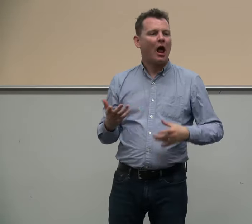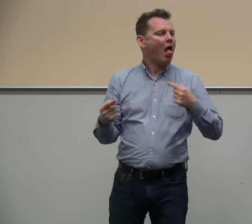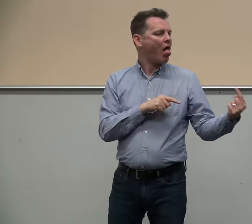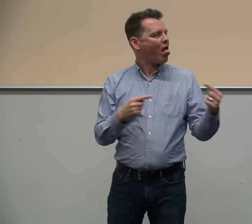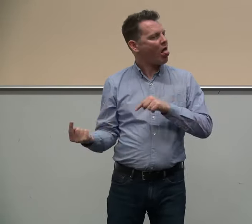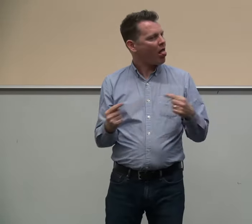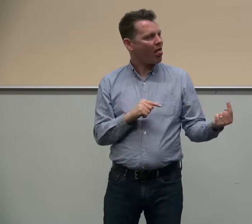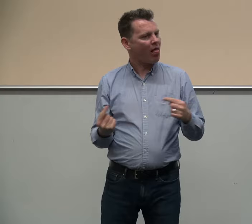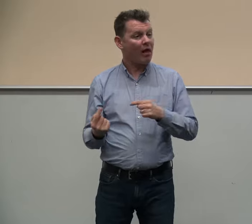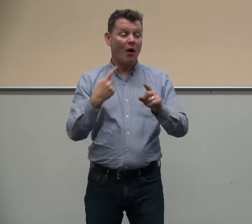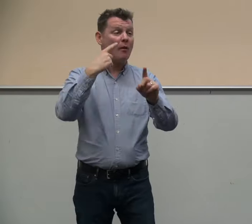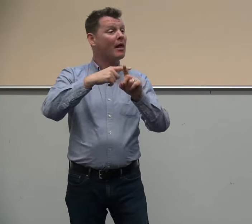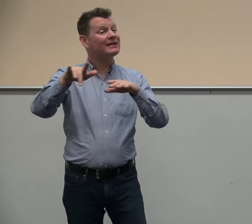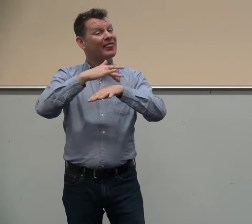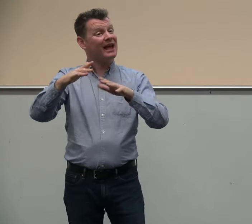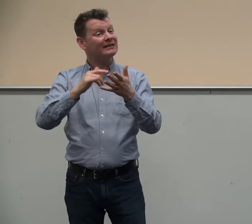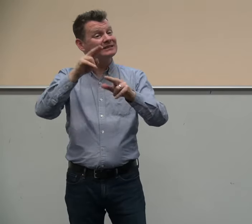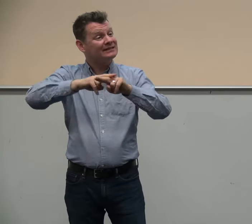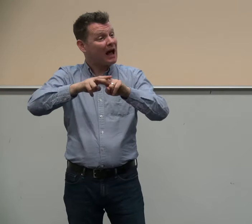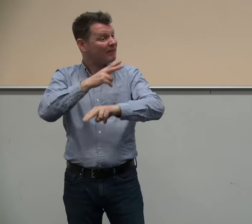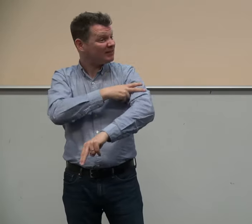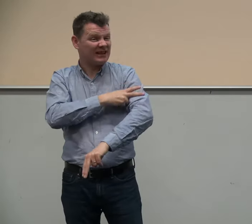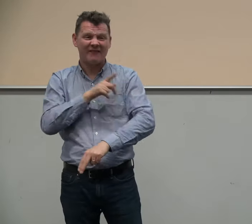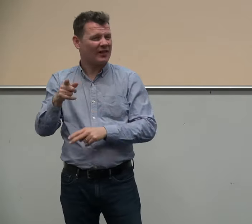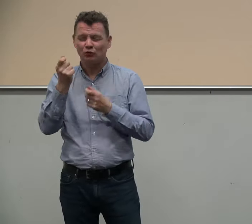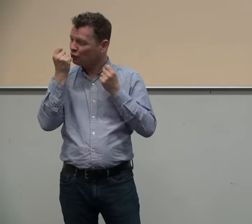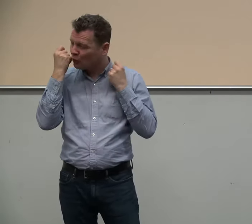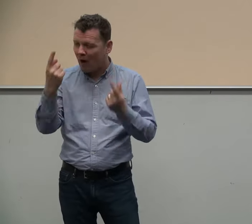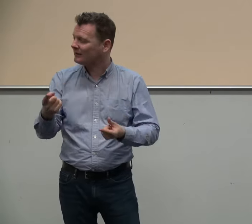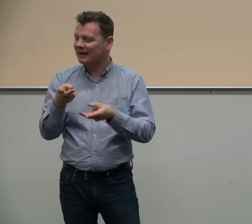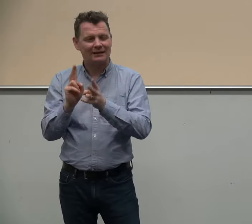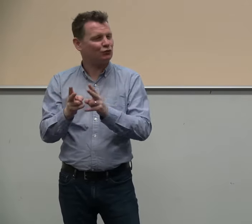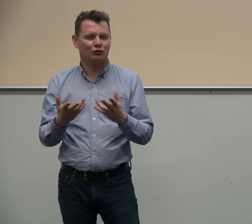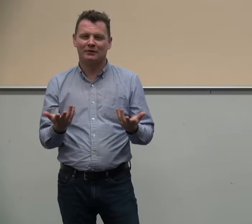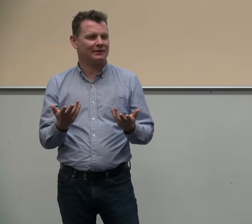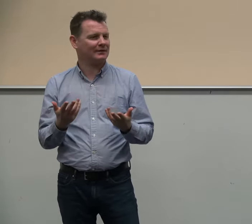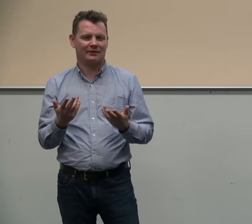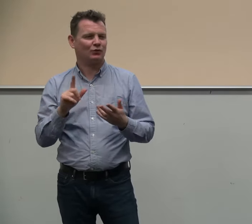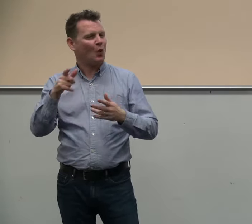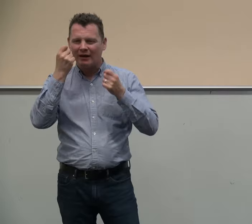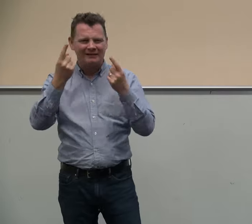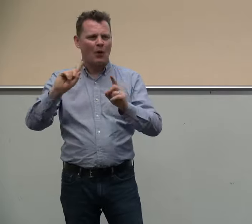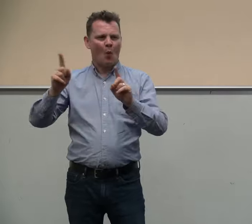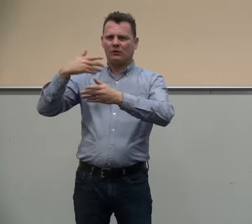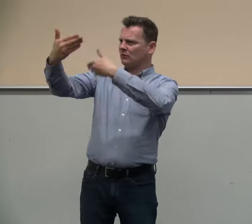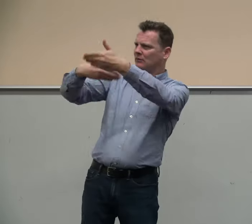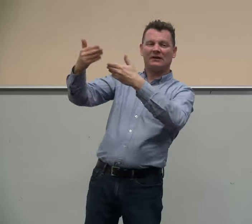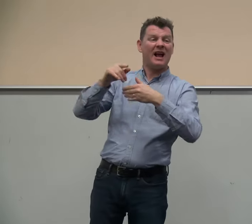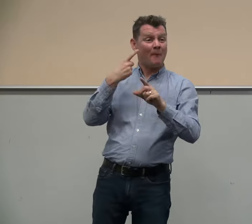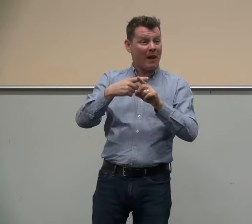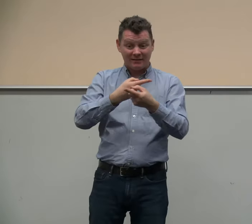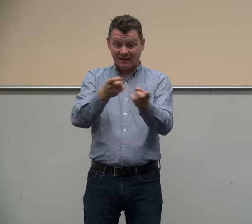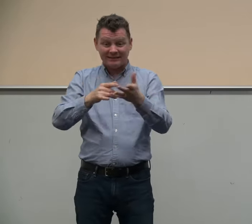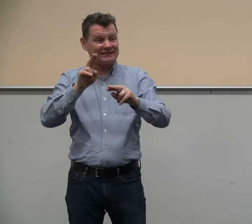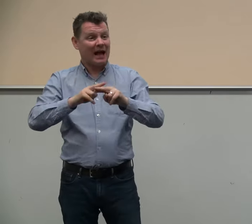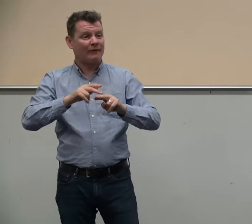Also, theatre staff don't understand the role of the interpreter. They don't know how that job functions. And they're not bilingual, so they